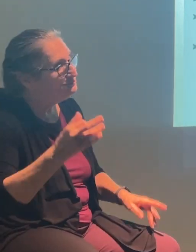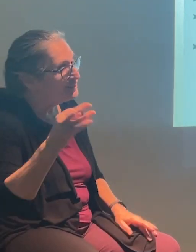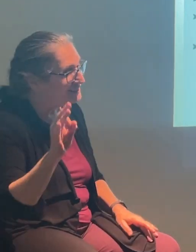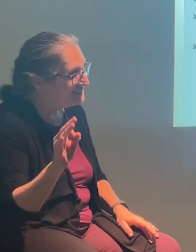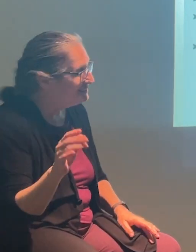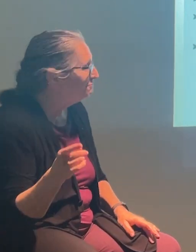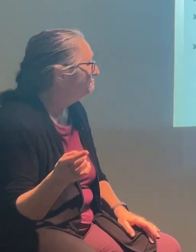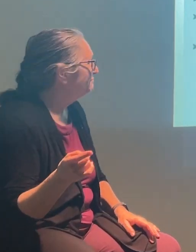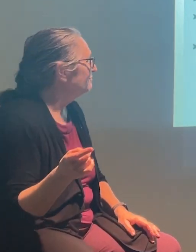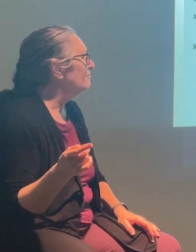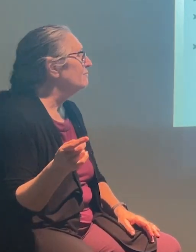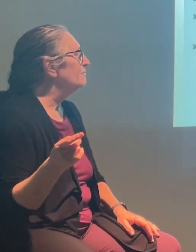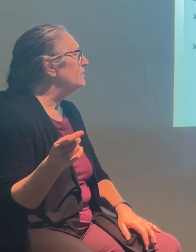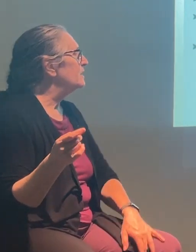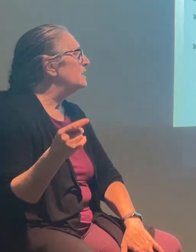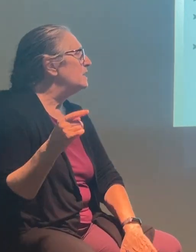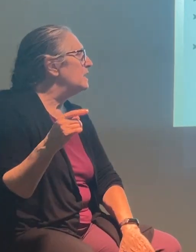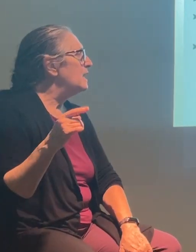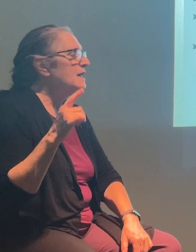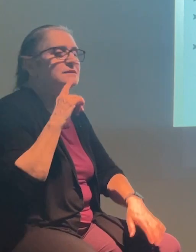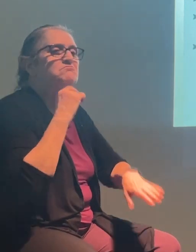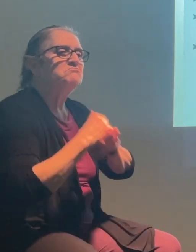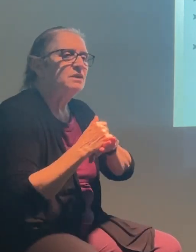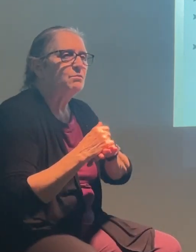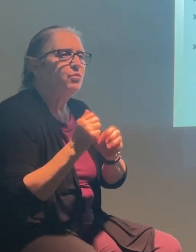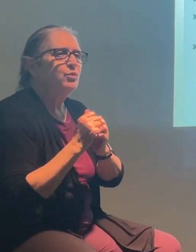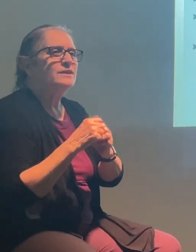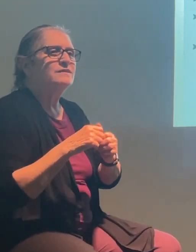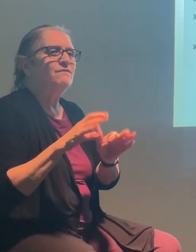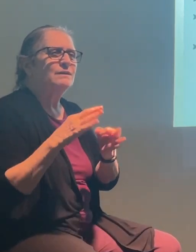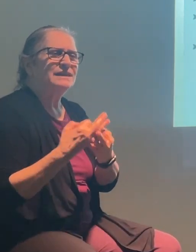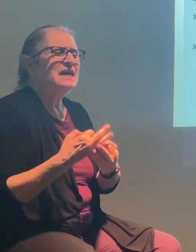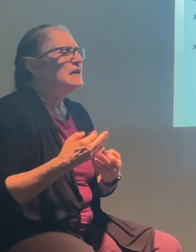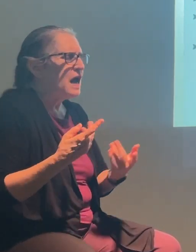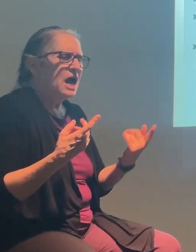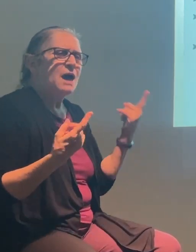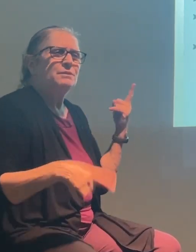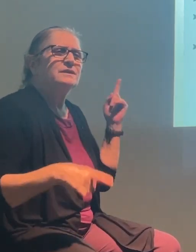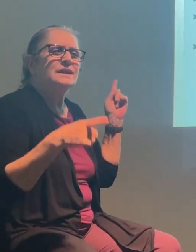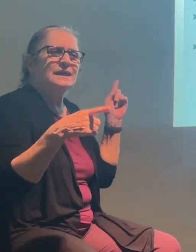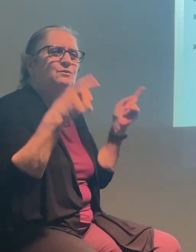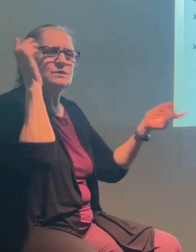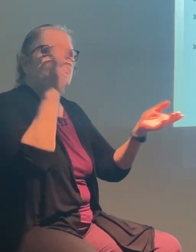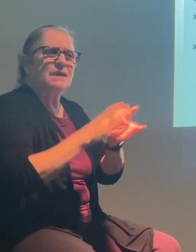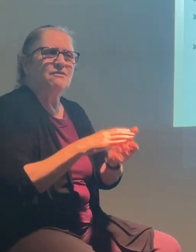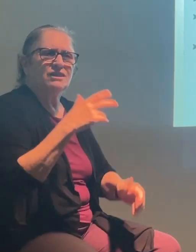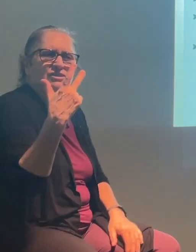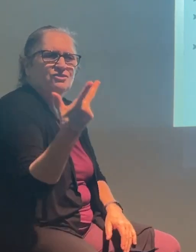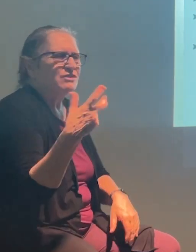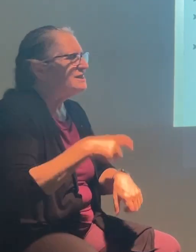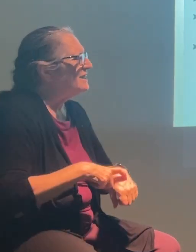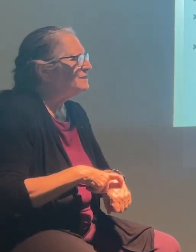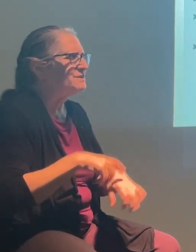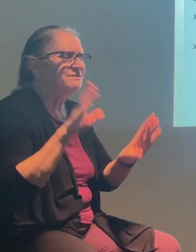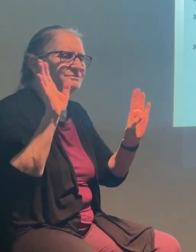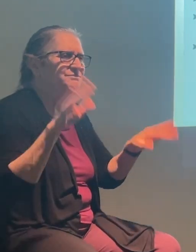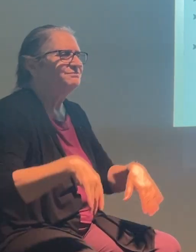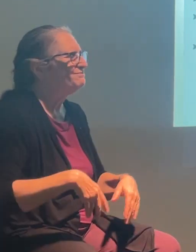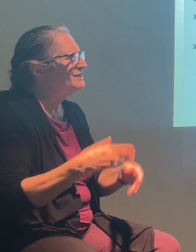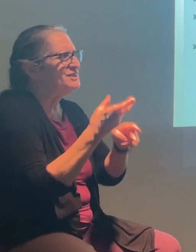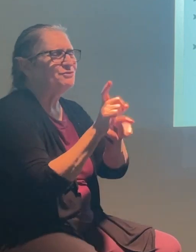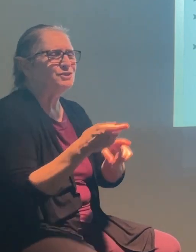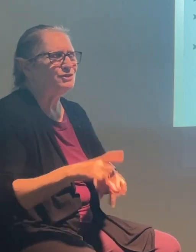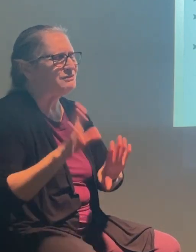And this time came up with his family. He happened to be married 3 times. I didn't really go into the details and divorces and